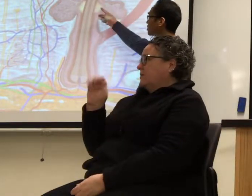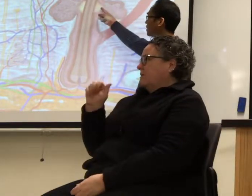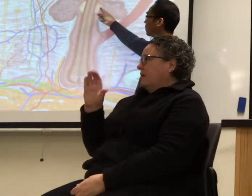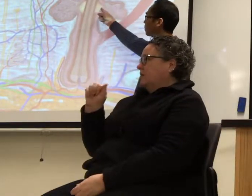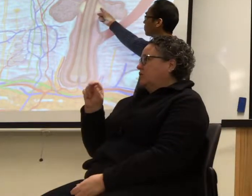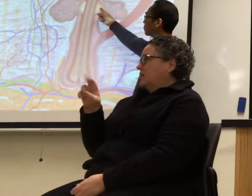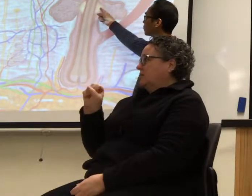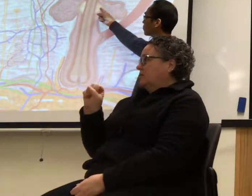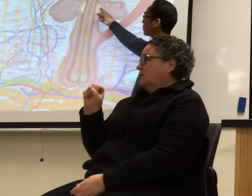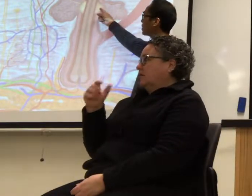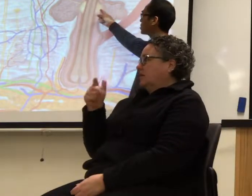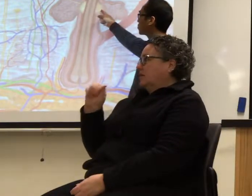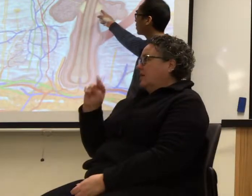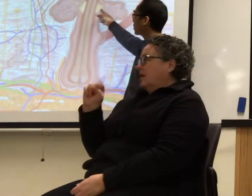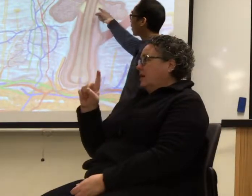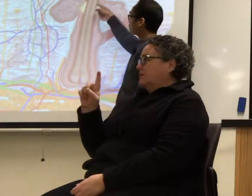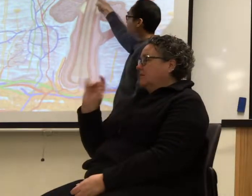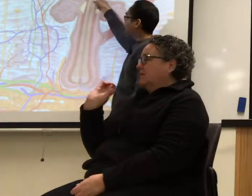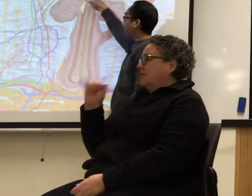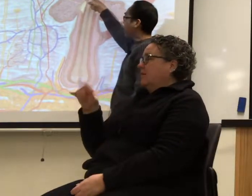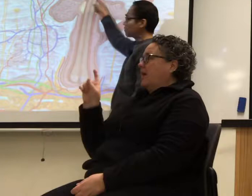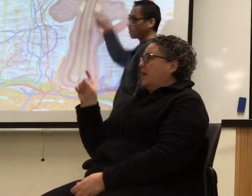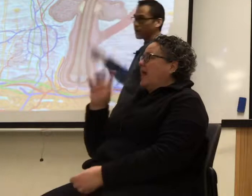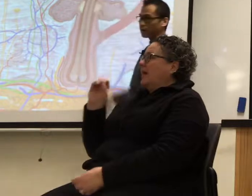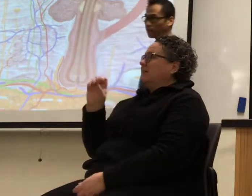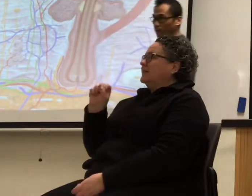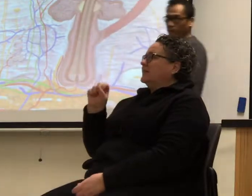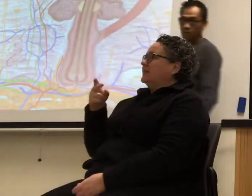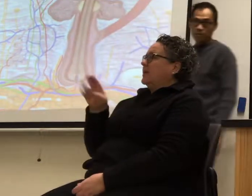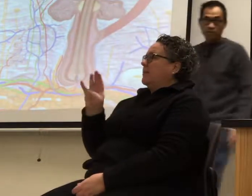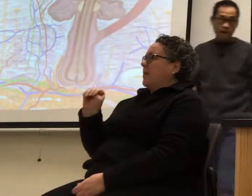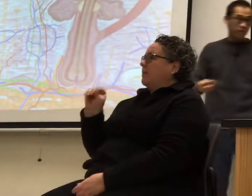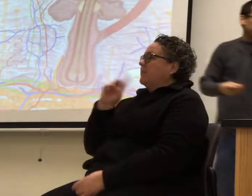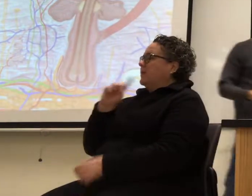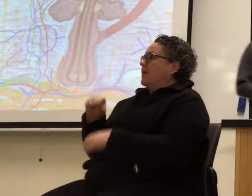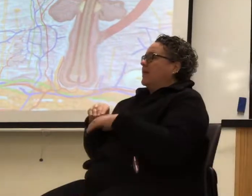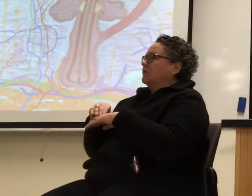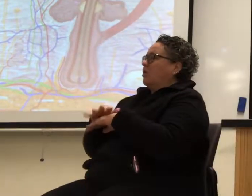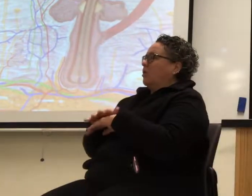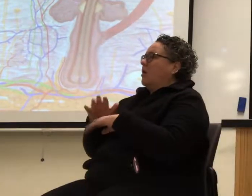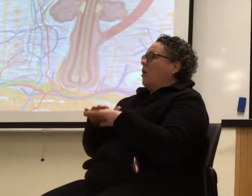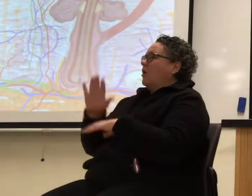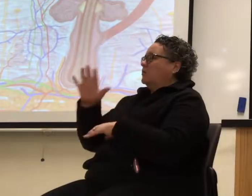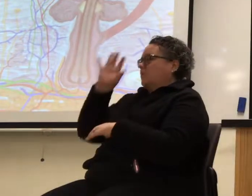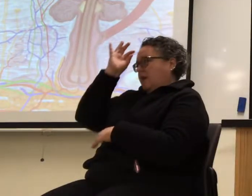And there's sebum being secreted onto the shaft of the hair follicle, of the hair itself.